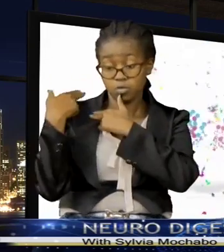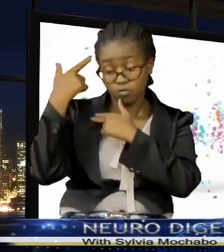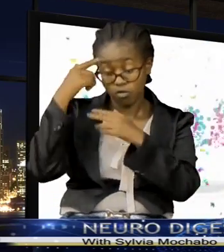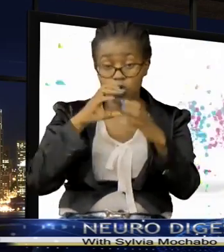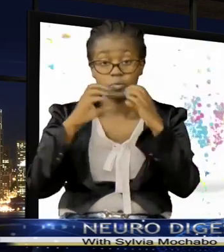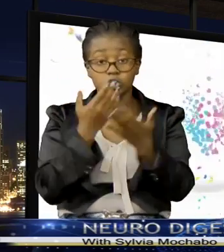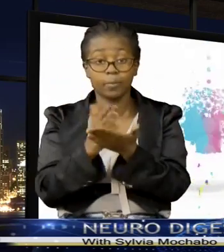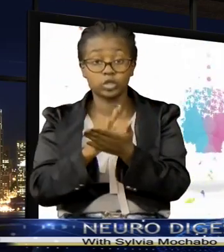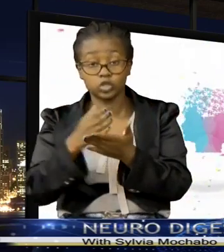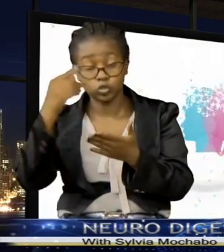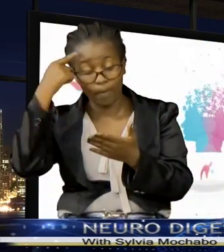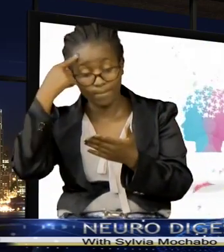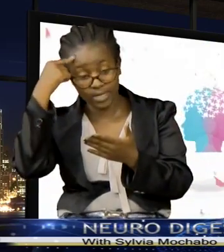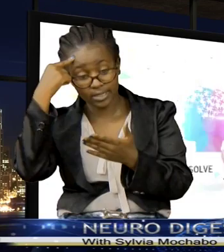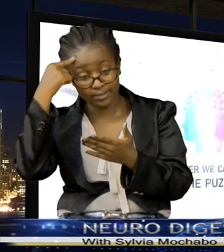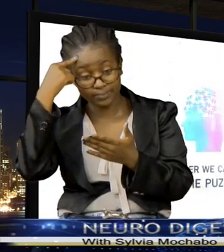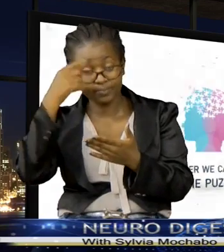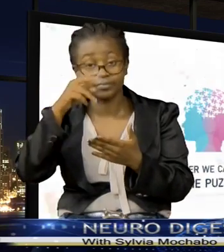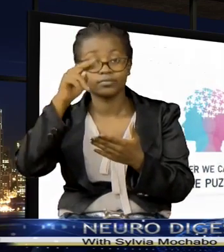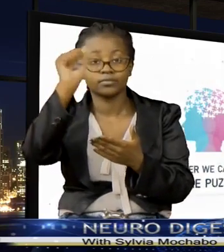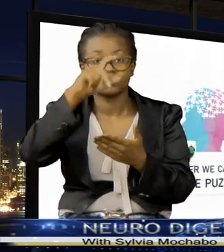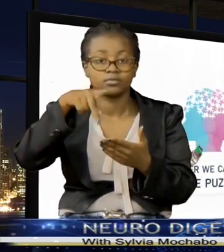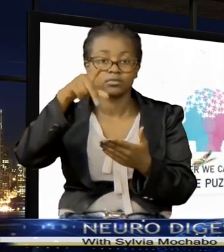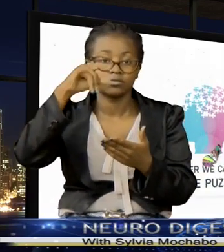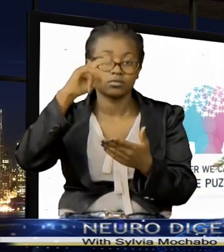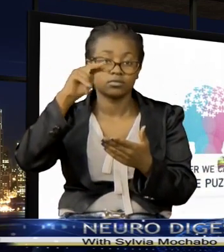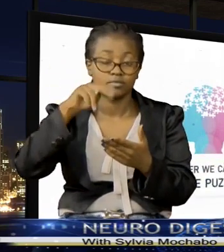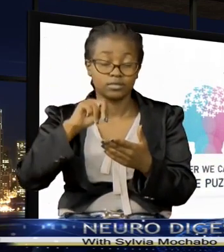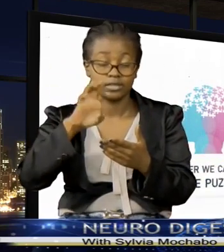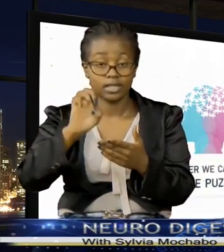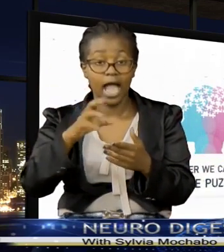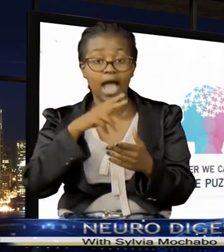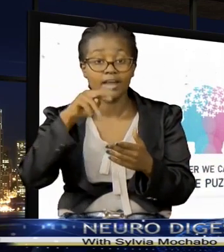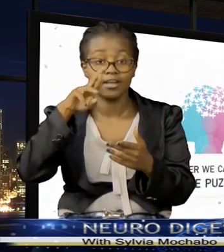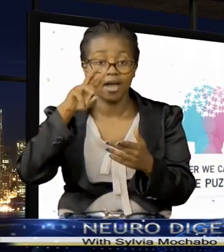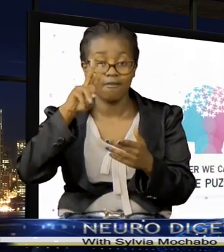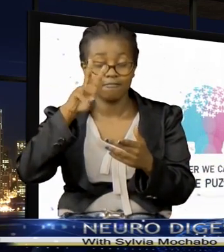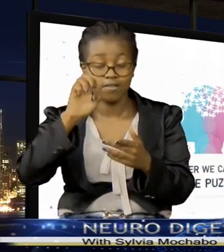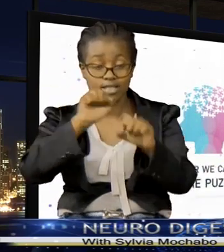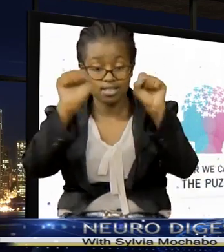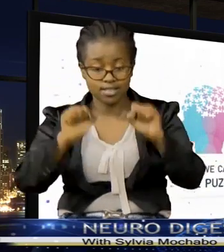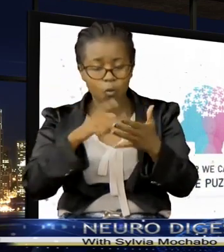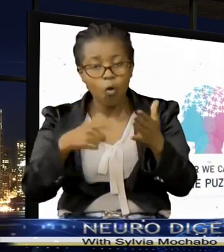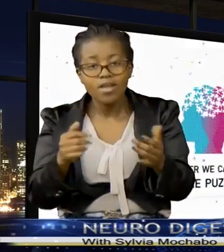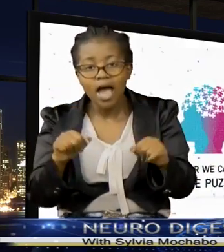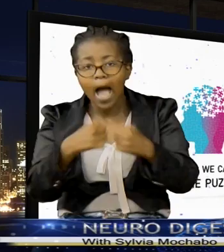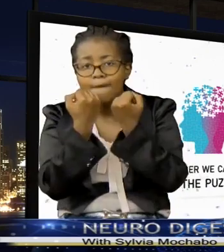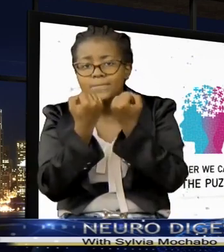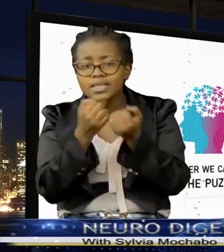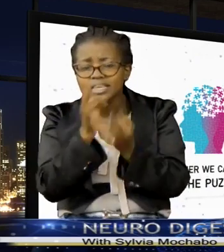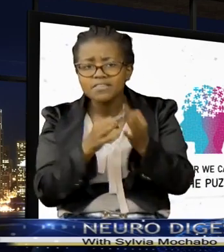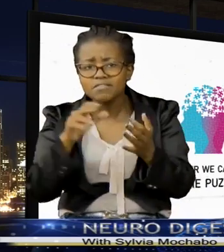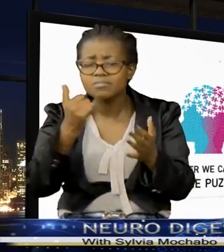communication between your brain, your spinal cord, and your nervous system. So what happens when something goes wrong? Just like in your